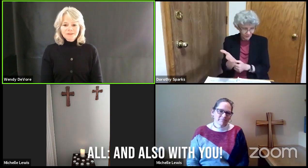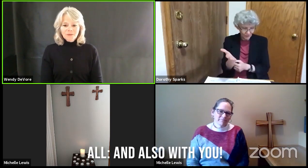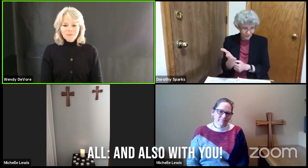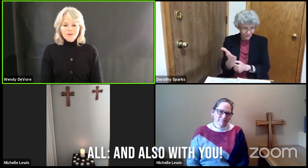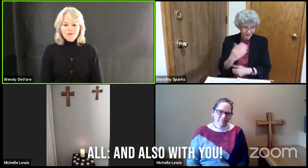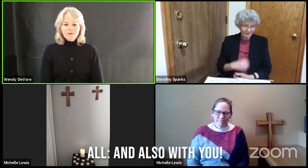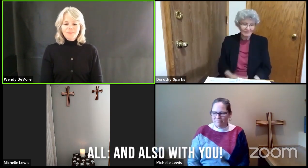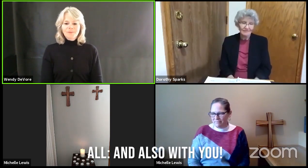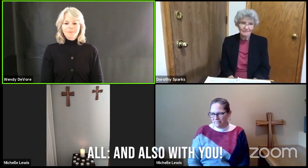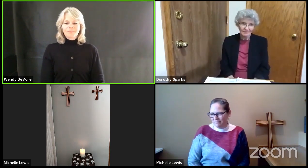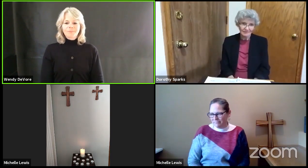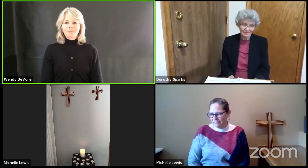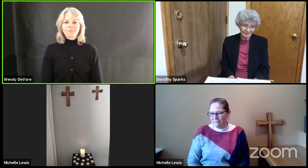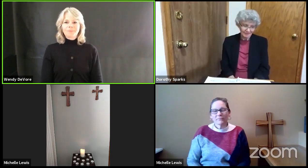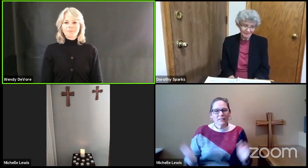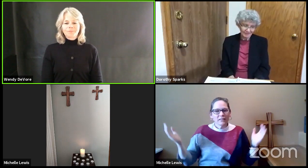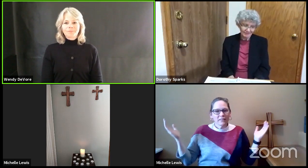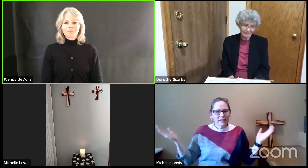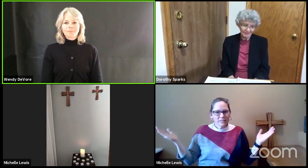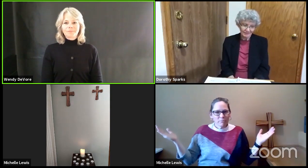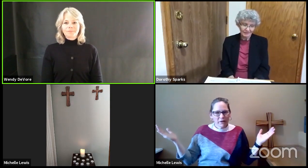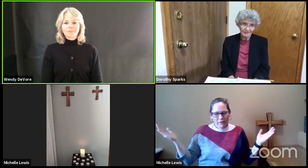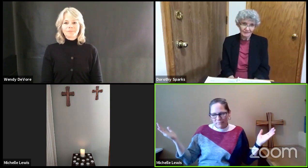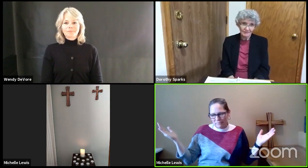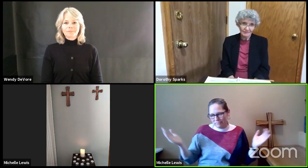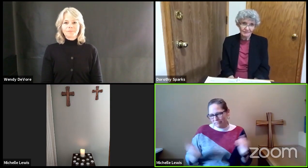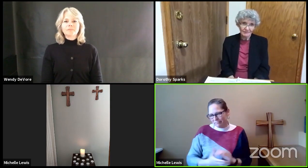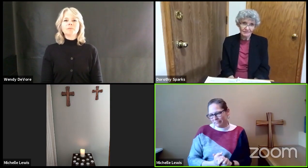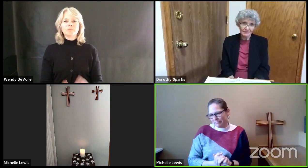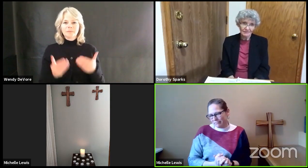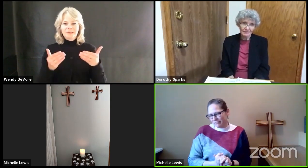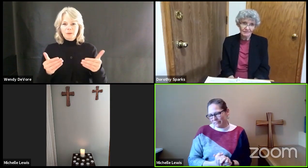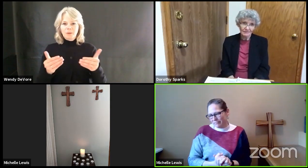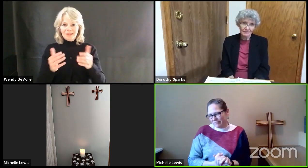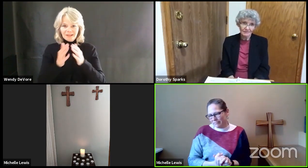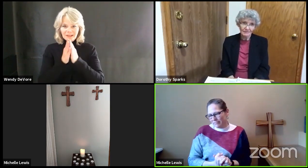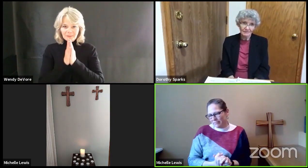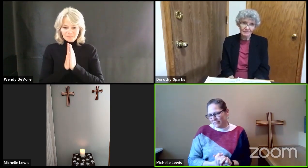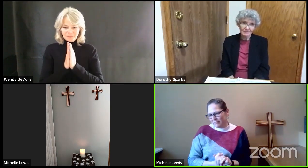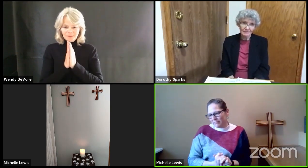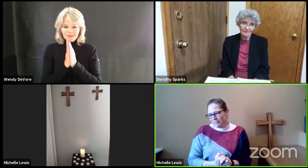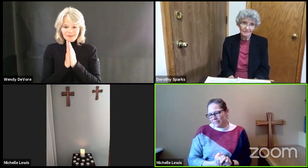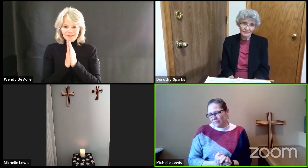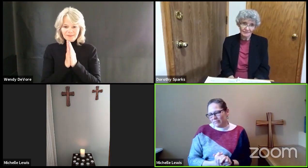And also with you. Let us pray.